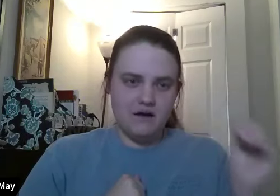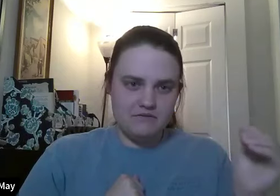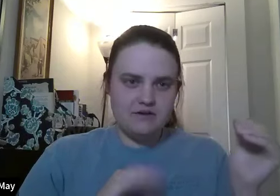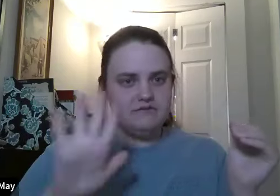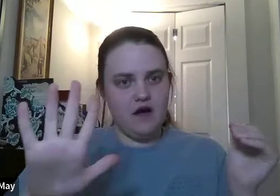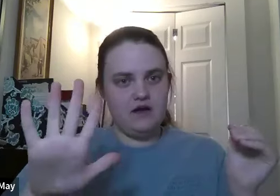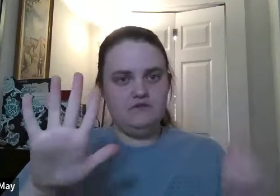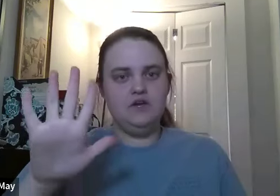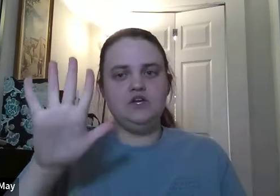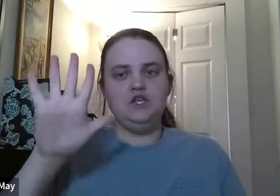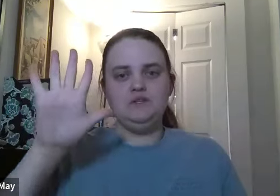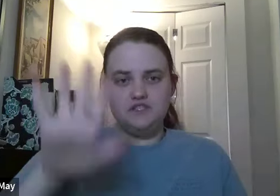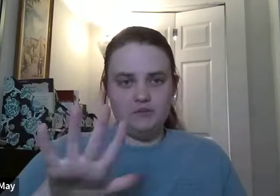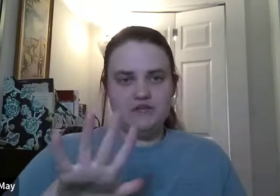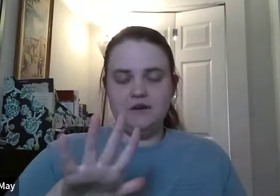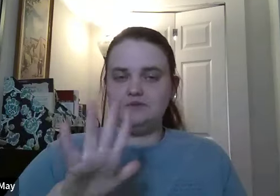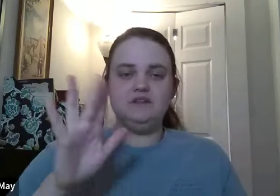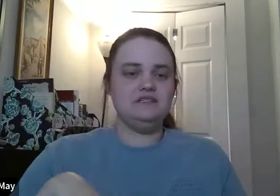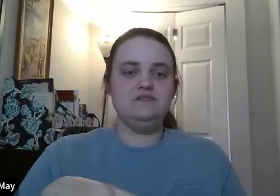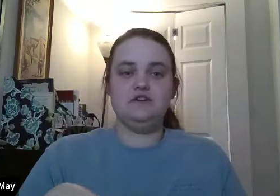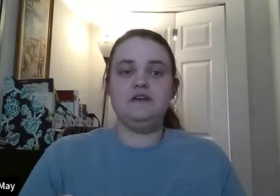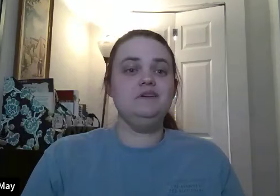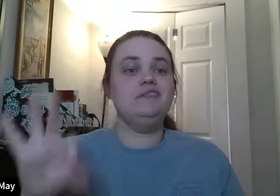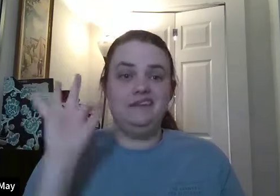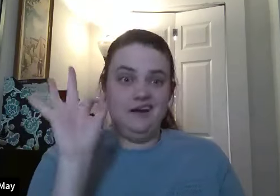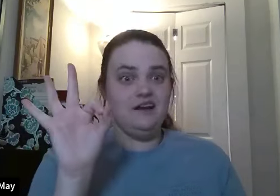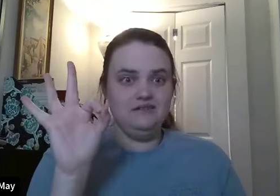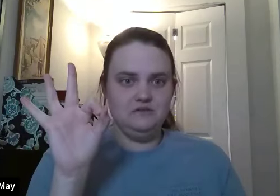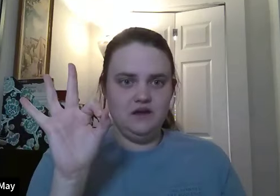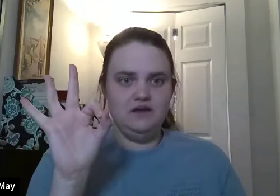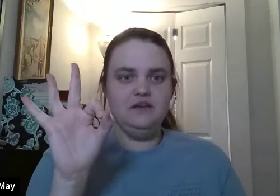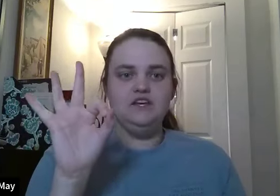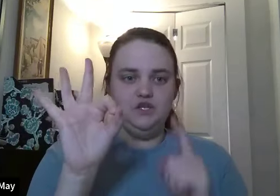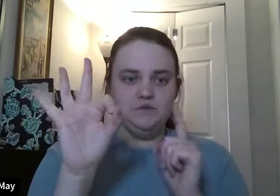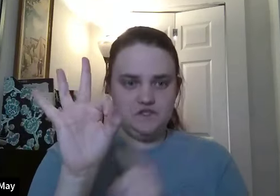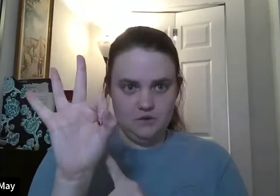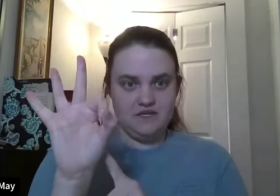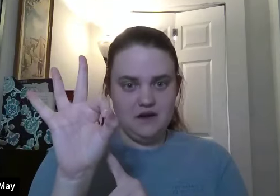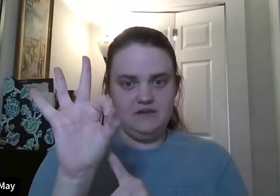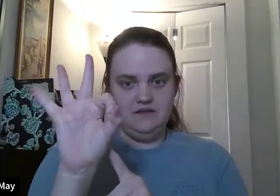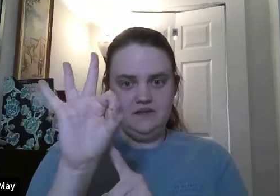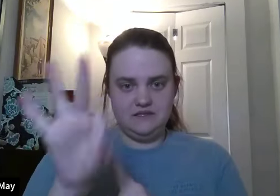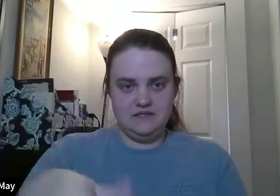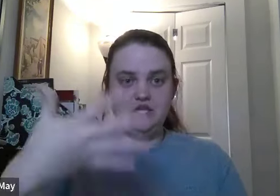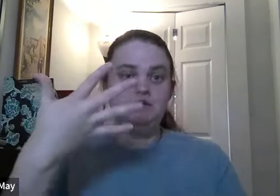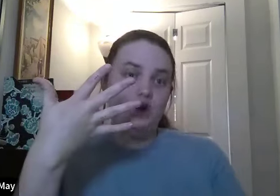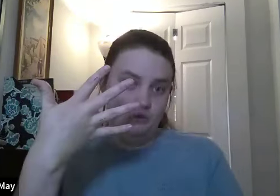above 5, you would start with that number. So like, let's say you're a family of like 9, okay? You would start with the 9 like this, then you'd